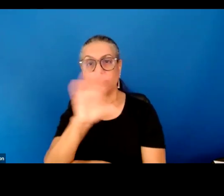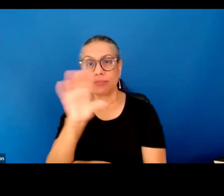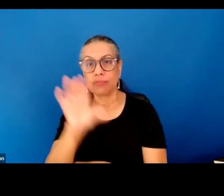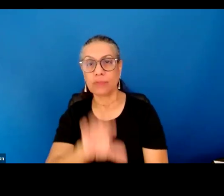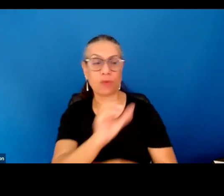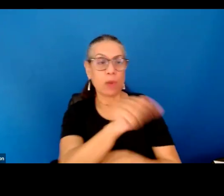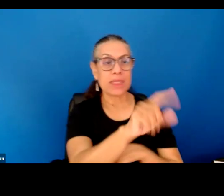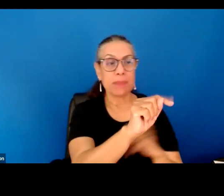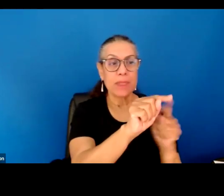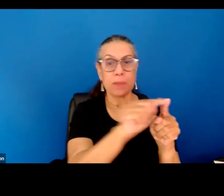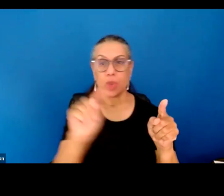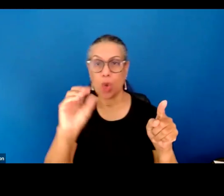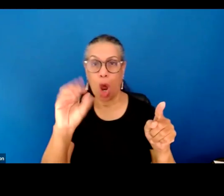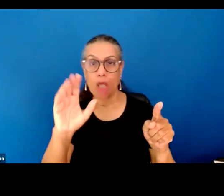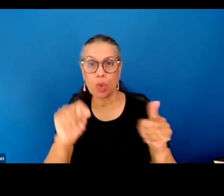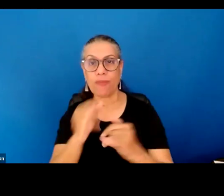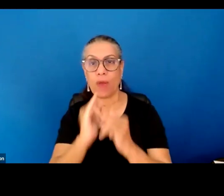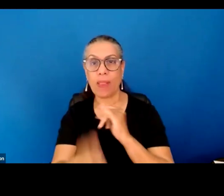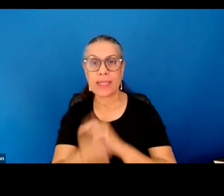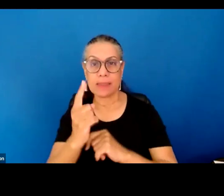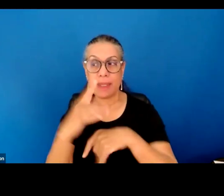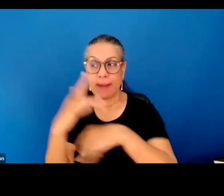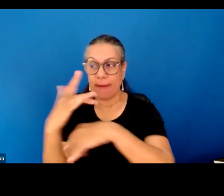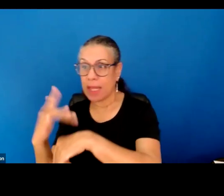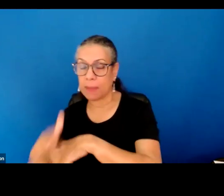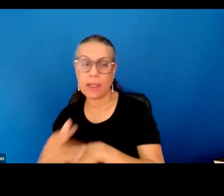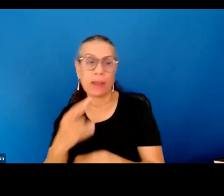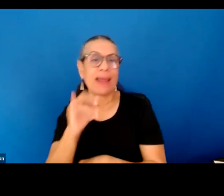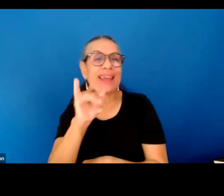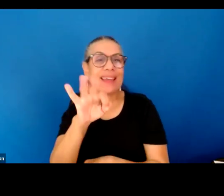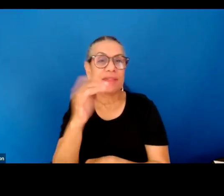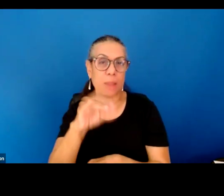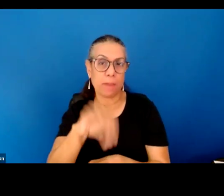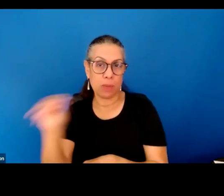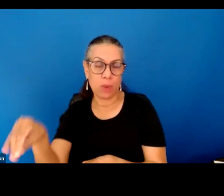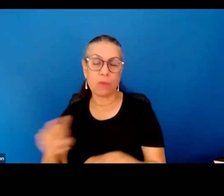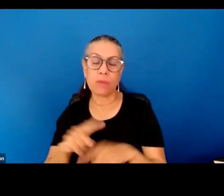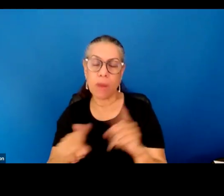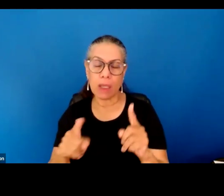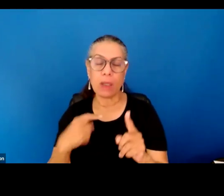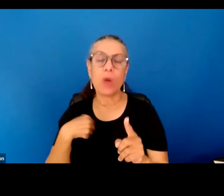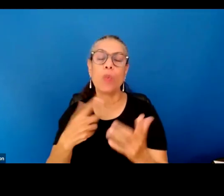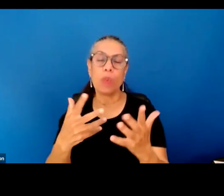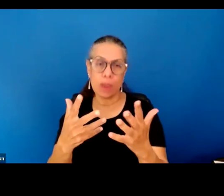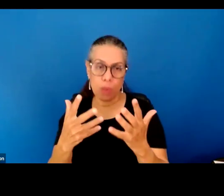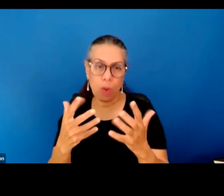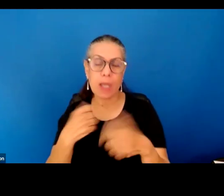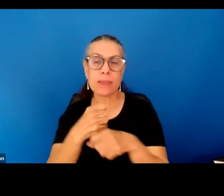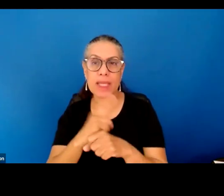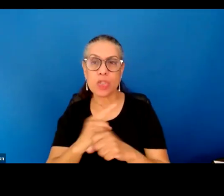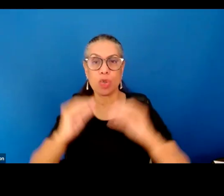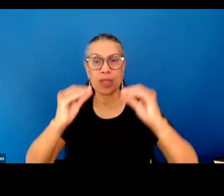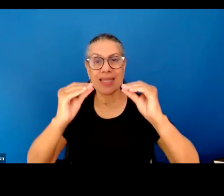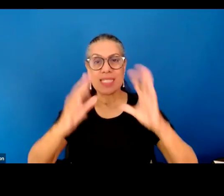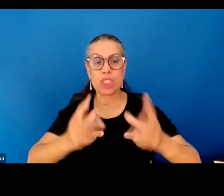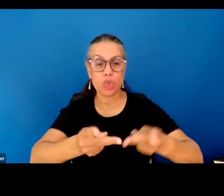and October for like last minute kinds of vacancies, somebody moves or whatever. But we really try to look to make sure that the teaching positions